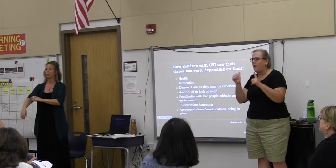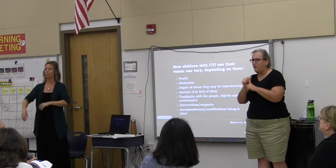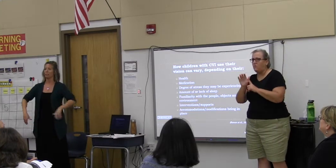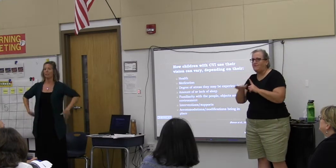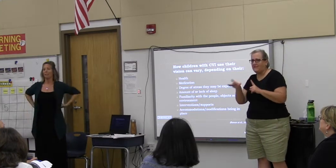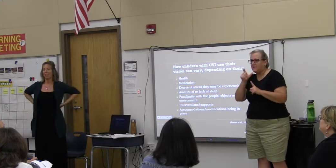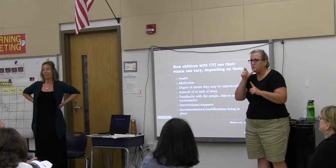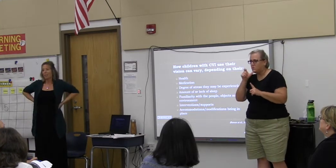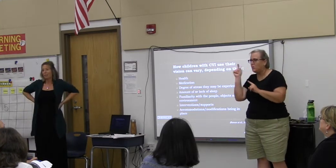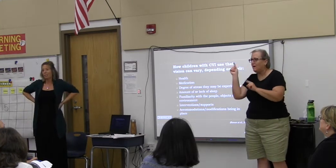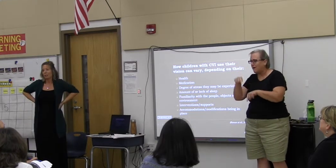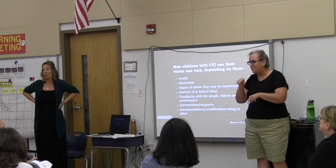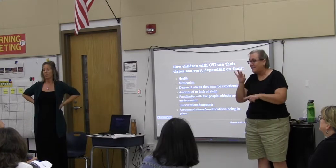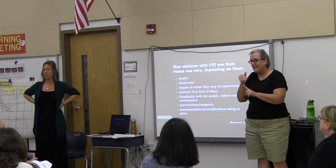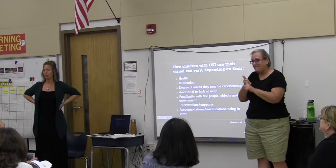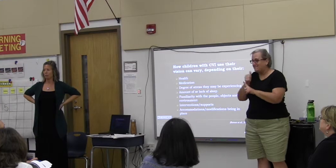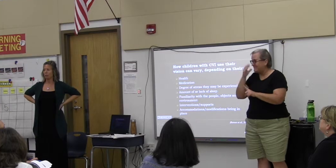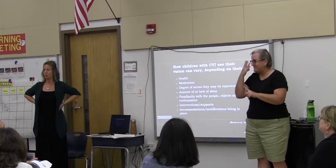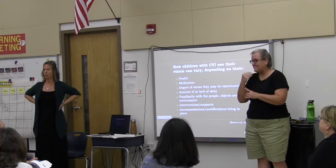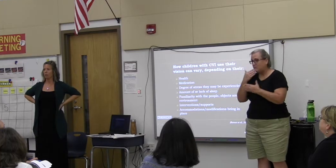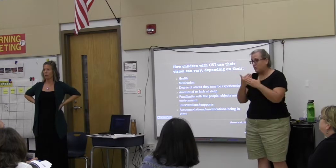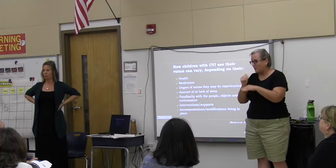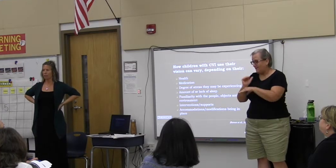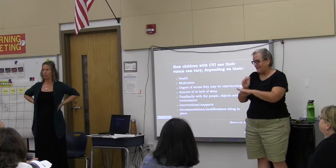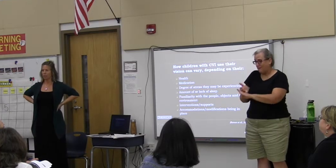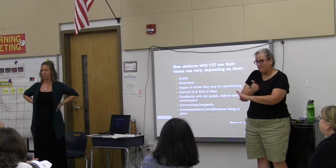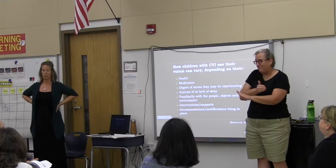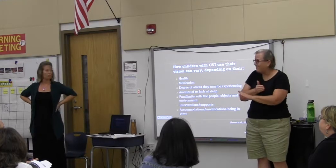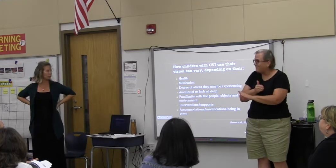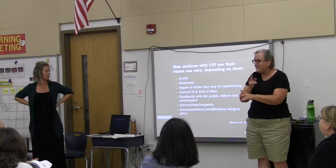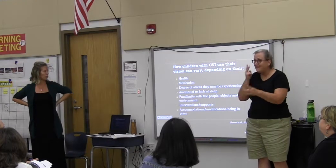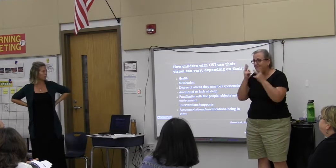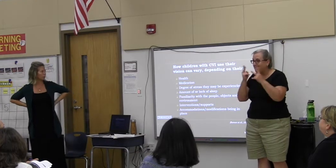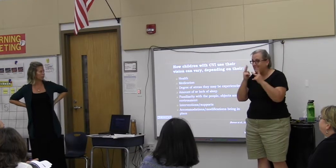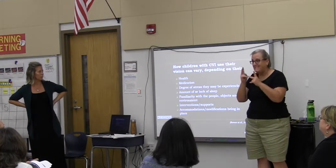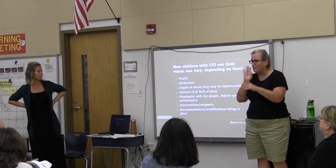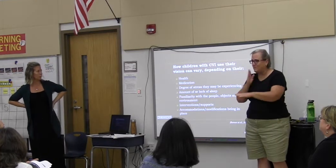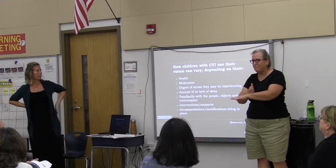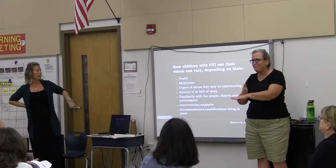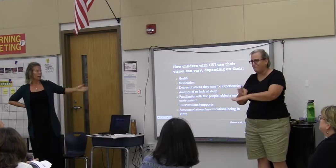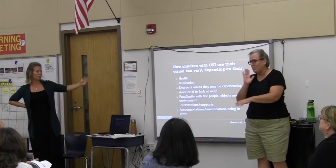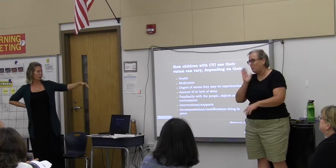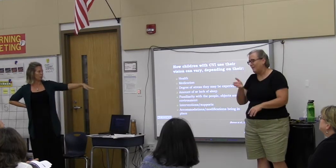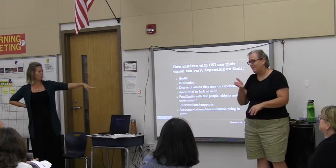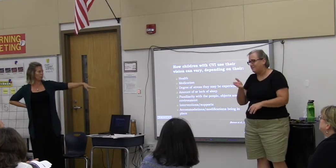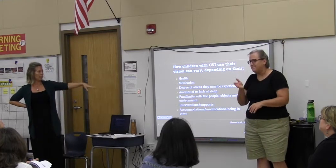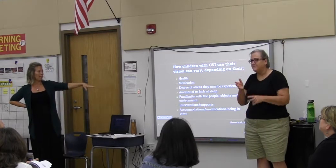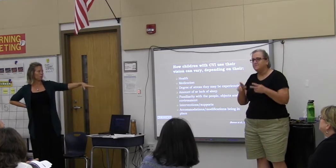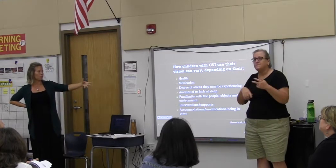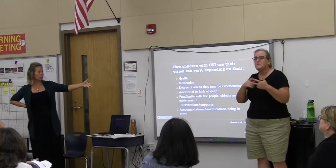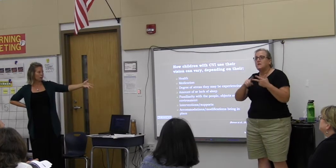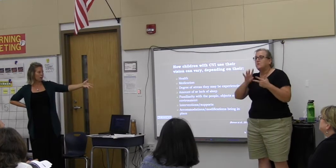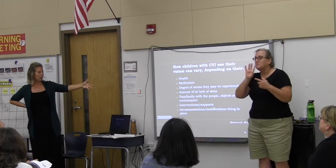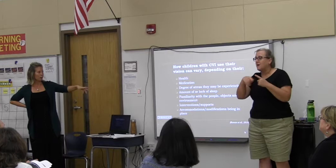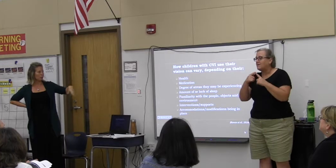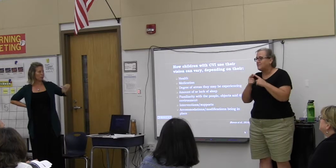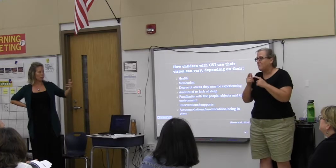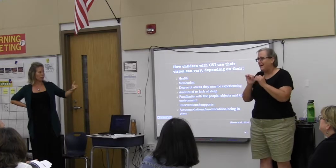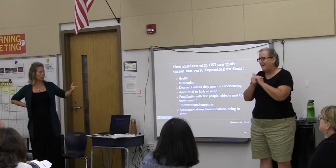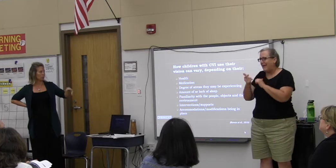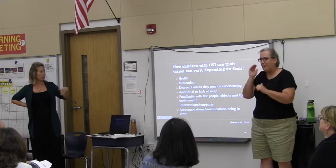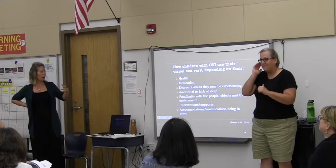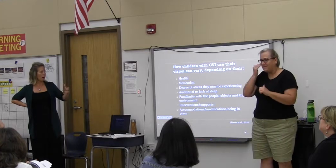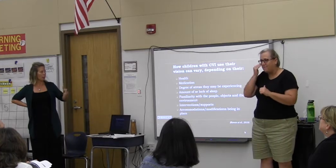come in, that if they haven't slept well the night before, they're not going to use their vision very well. We've already talked about how familiar they are